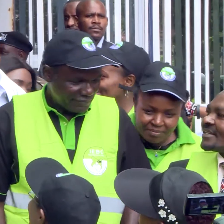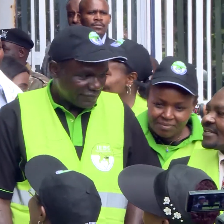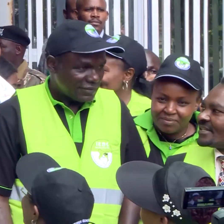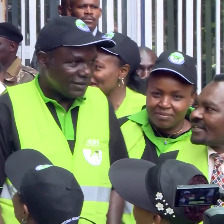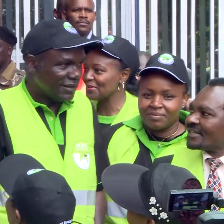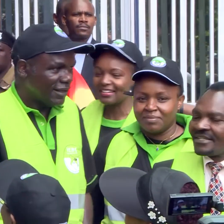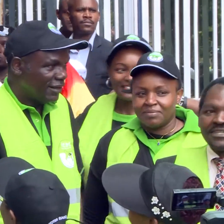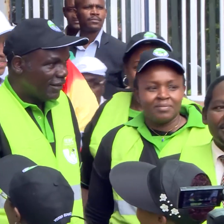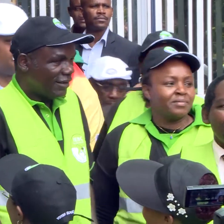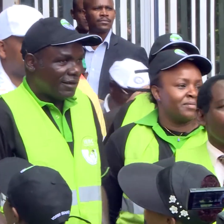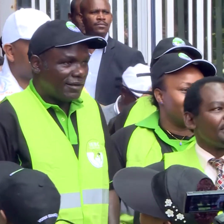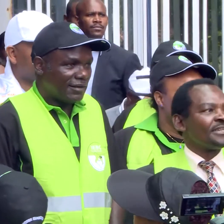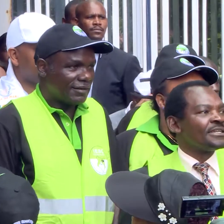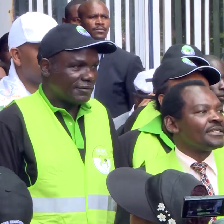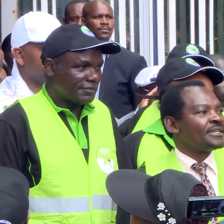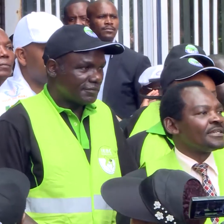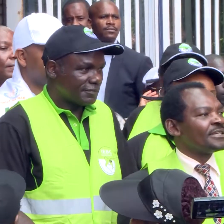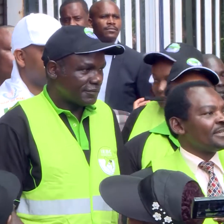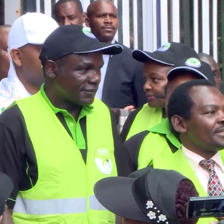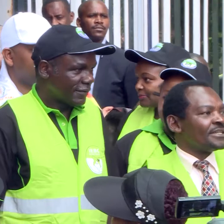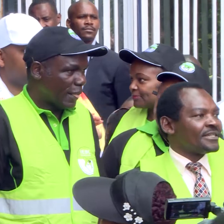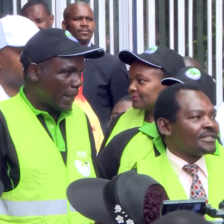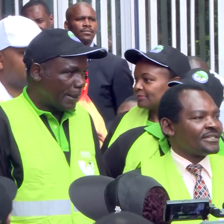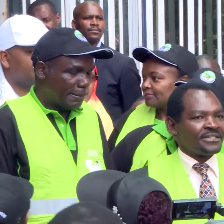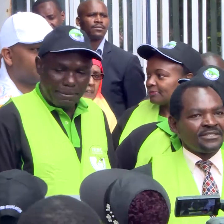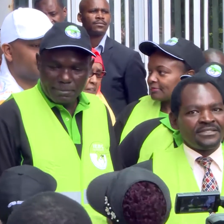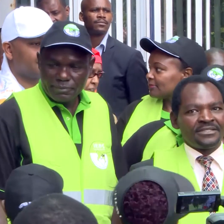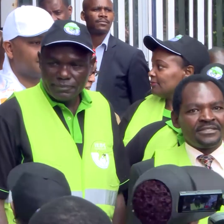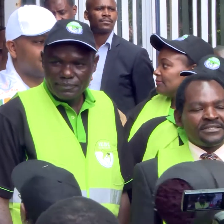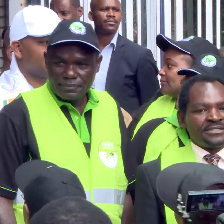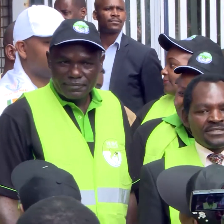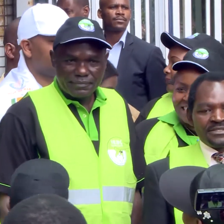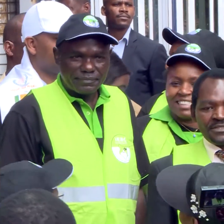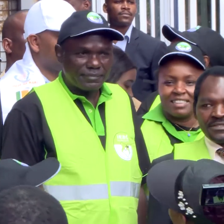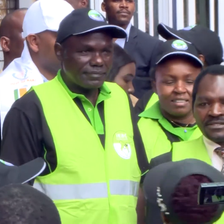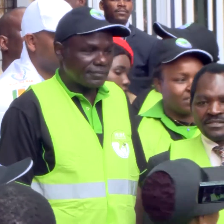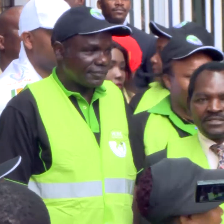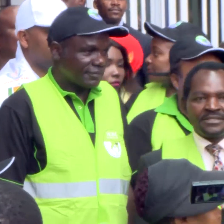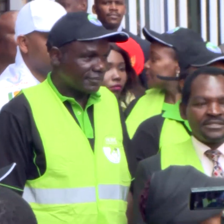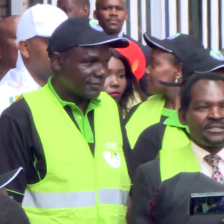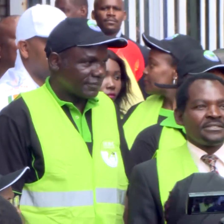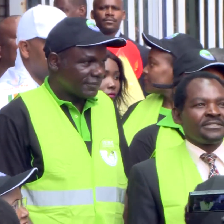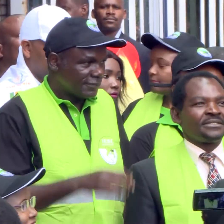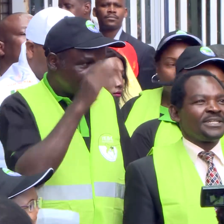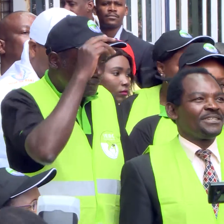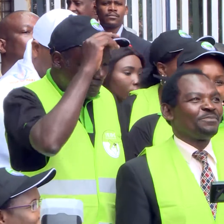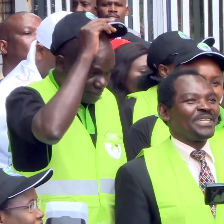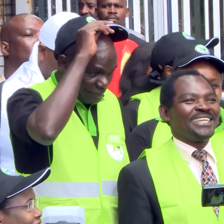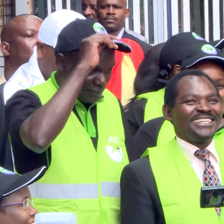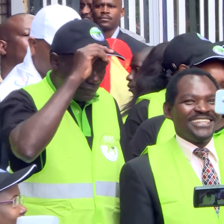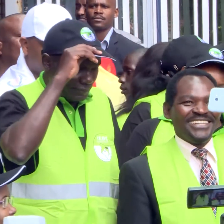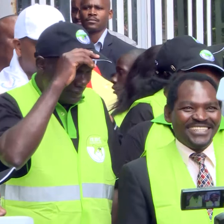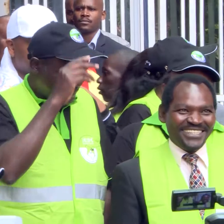Hello, the chairman of the commission is here, plus the commissioners. So please, we are getting ready.